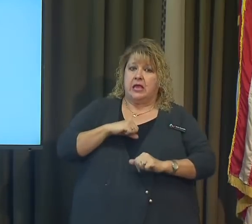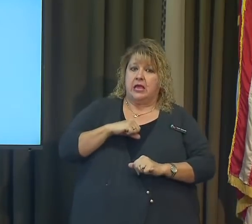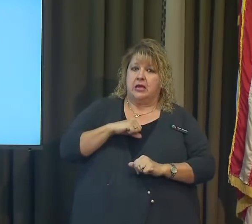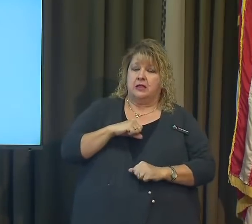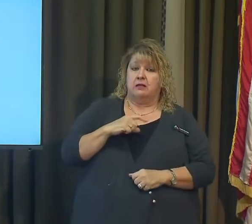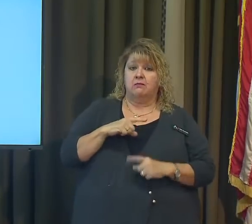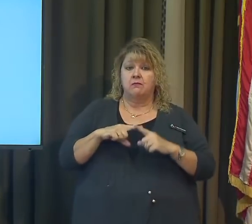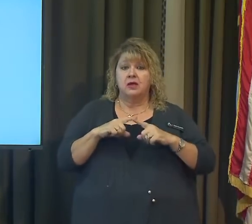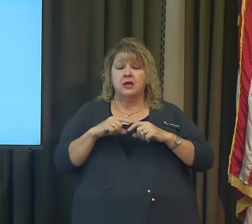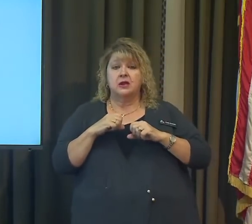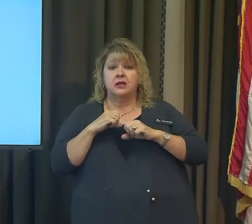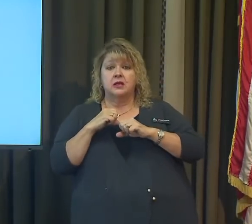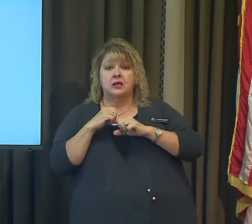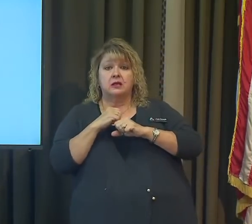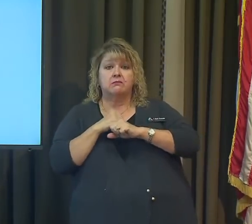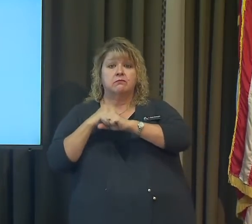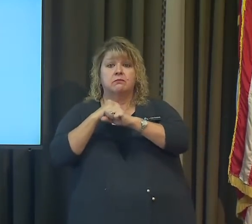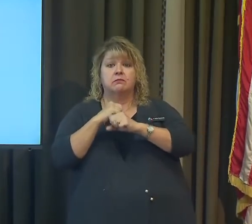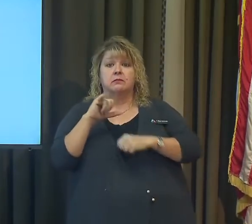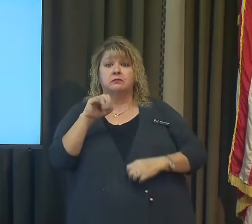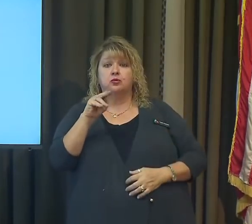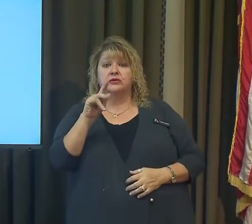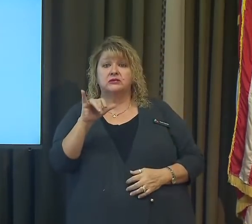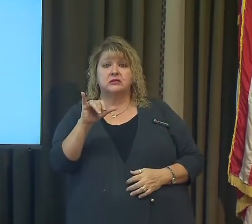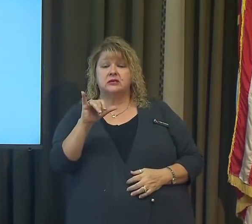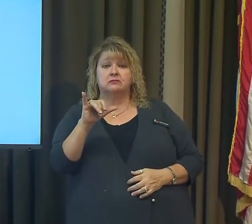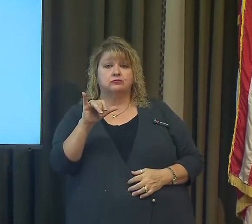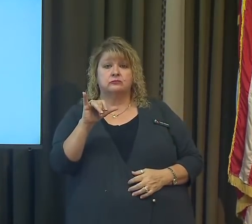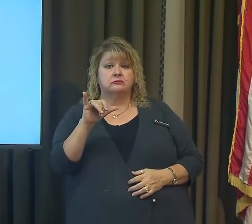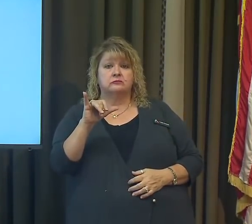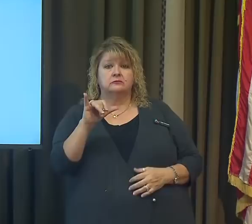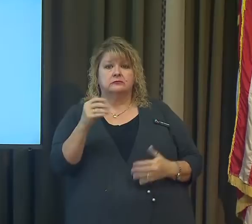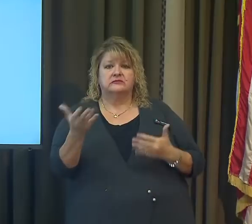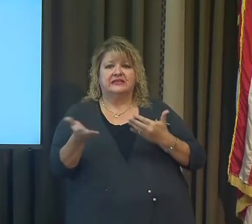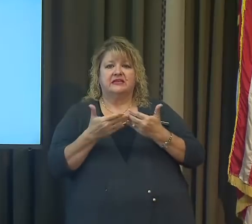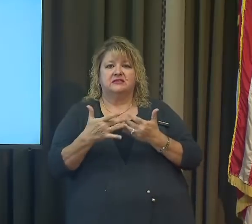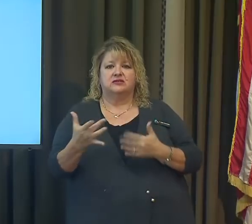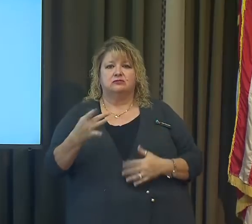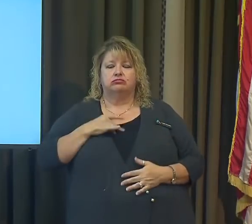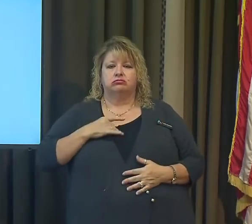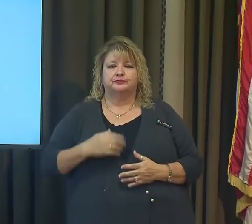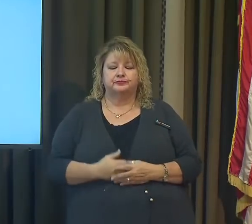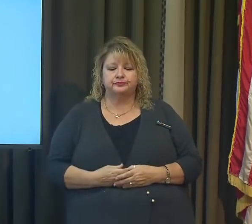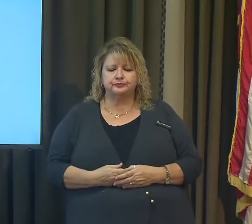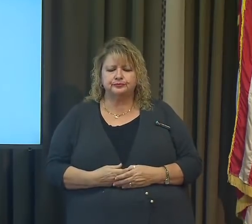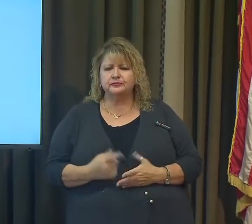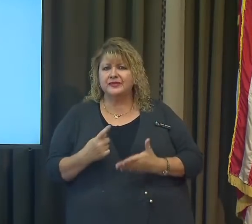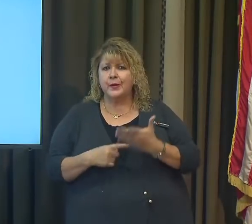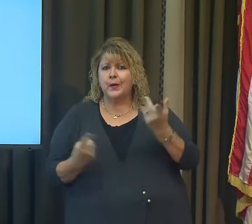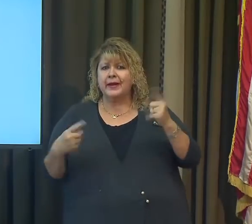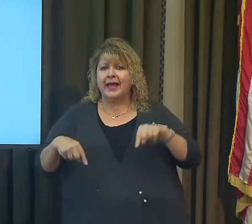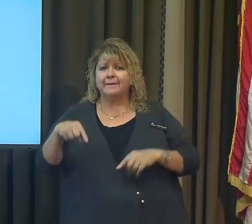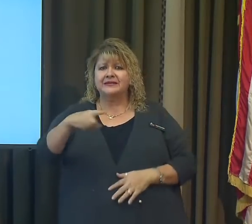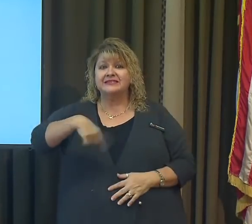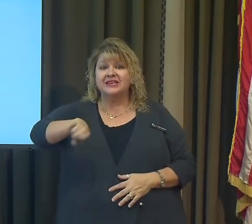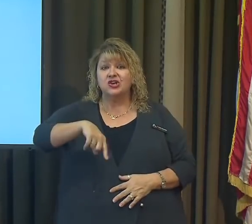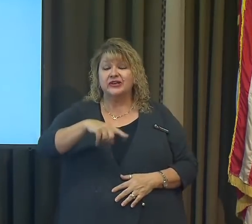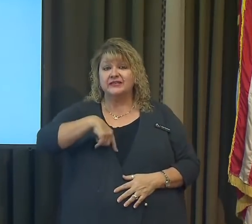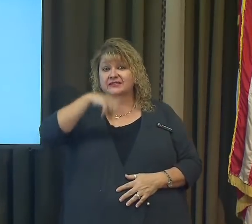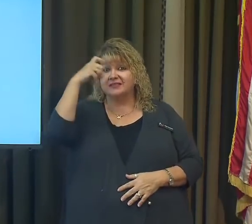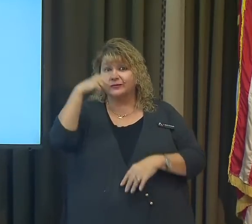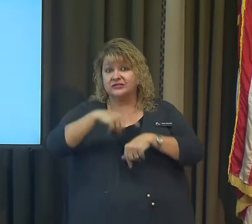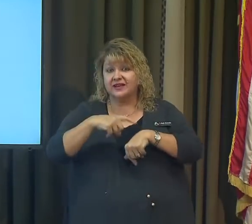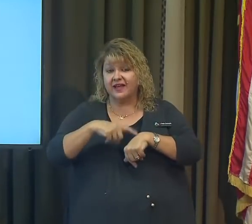very porous. And third, what happens down here in the summertime is analogous to what happens